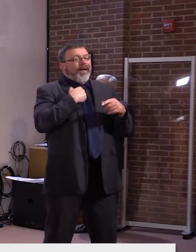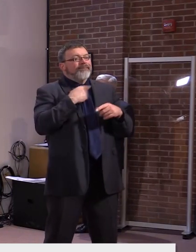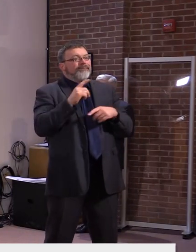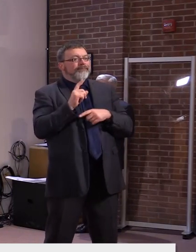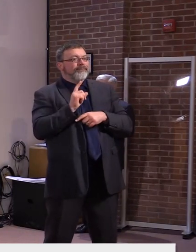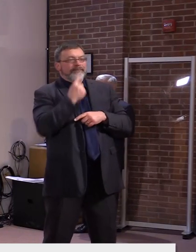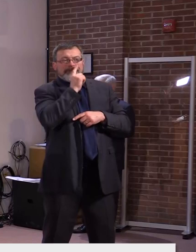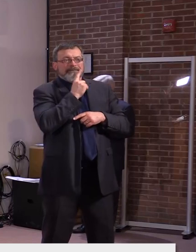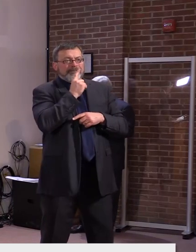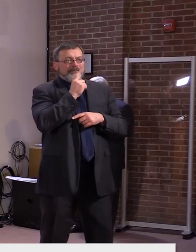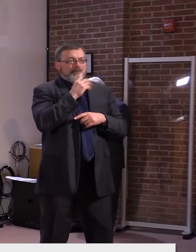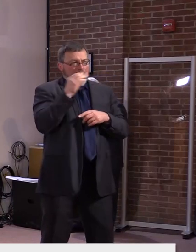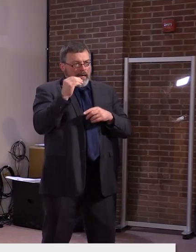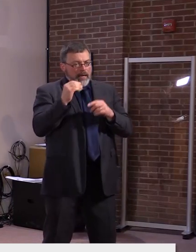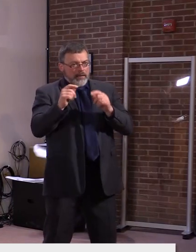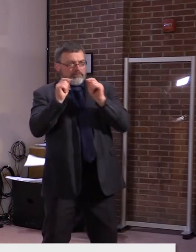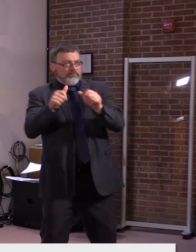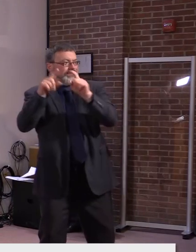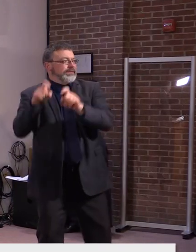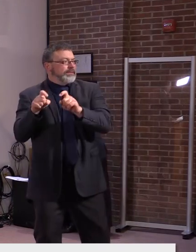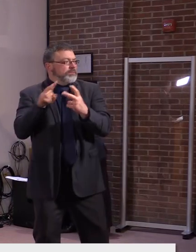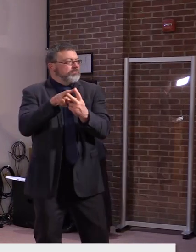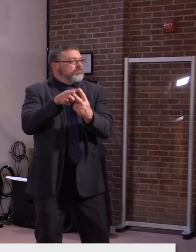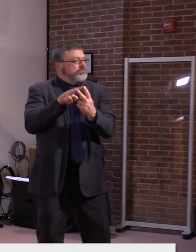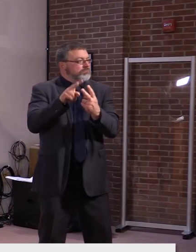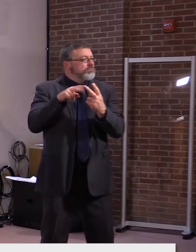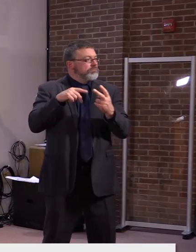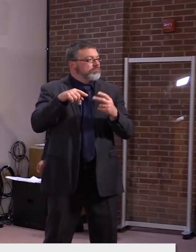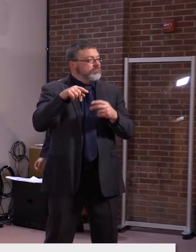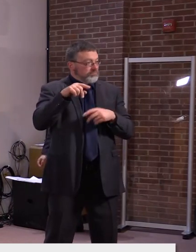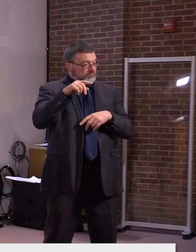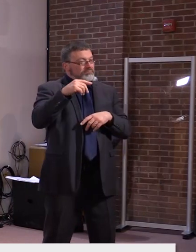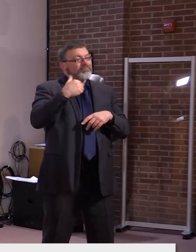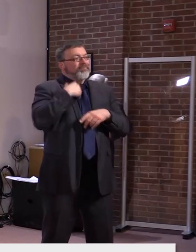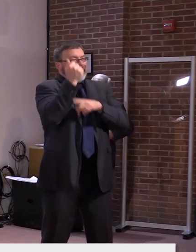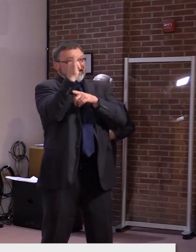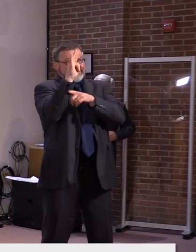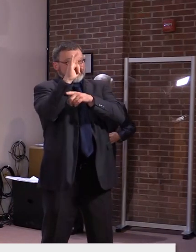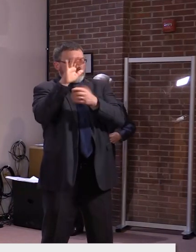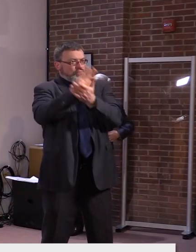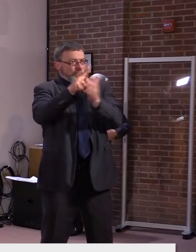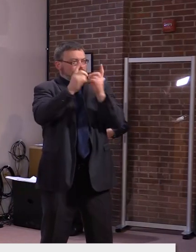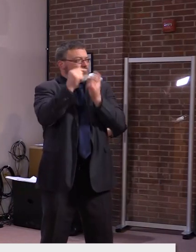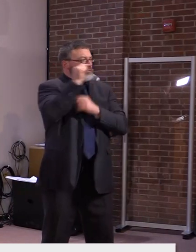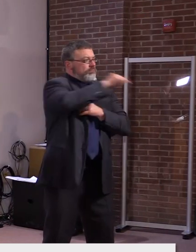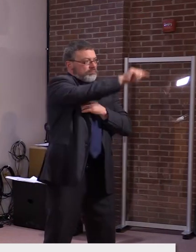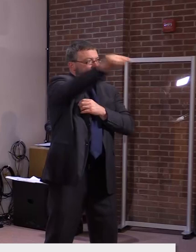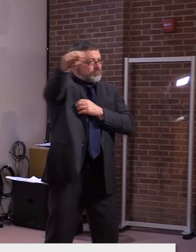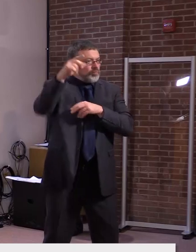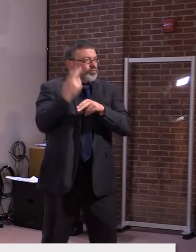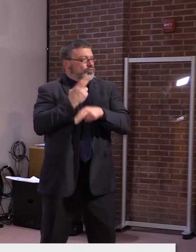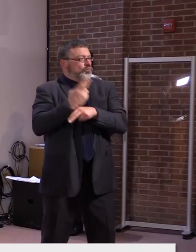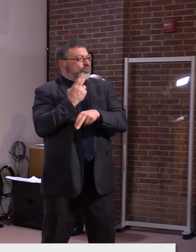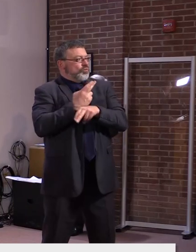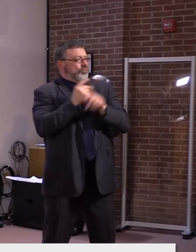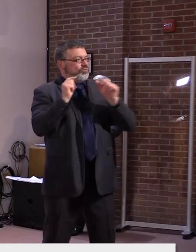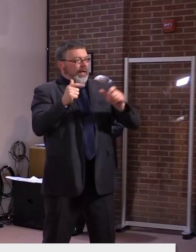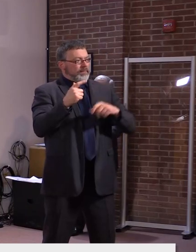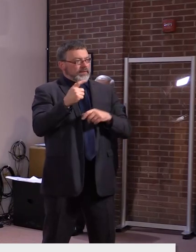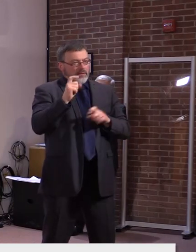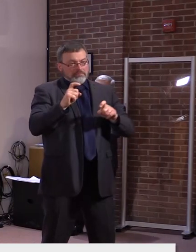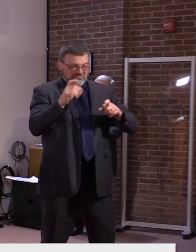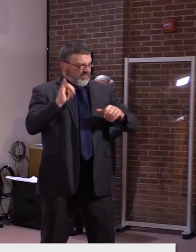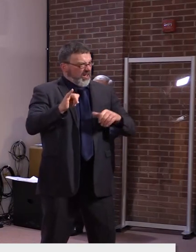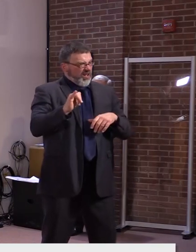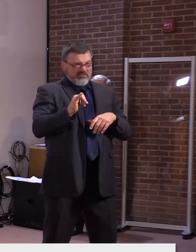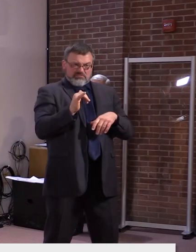19 supervisory unions and 12 independent schools throughout all regions of the state, which means they could be starting at any moment. As